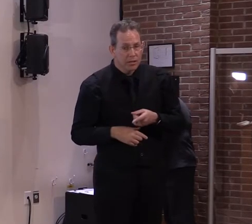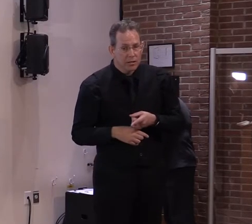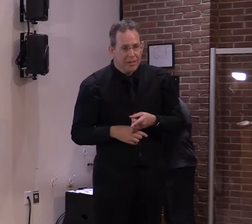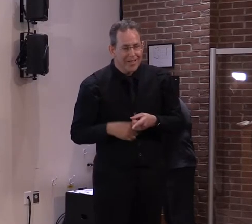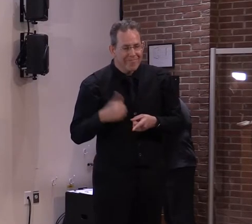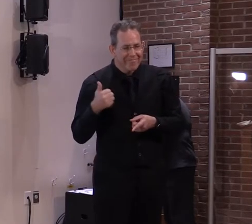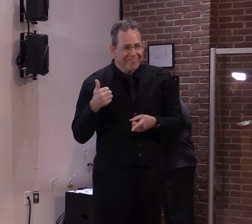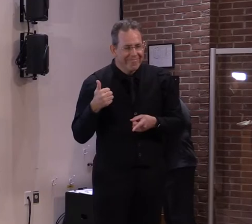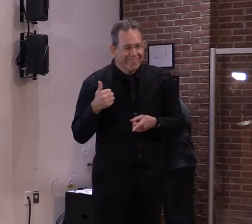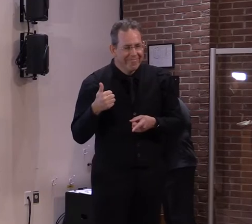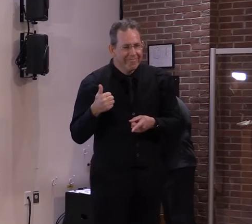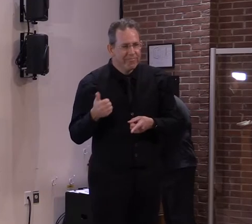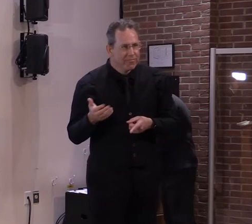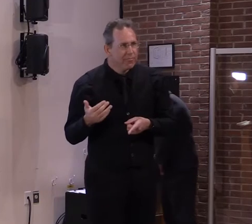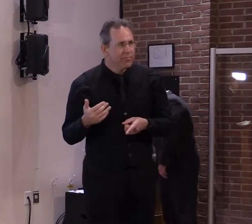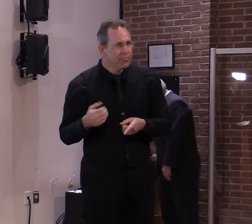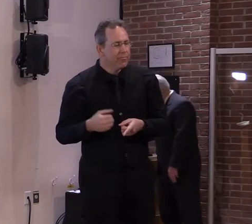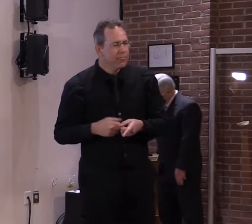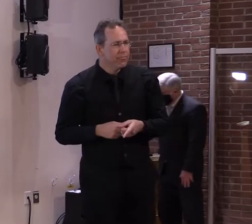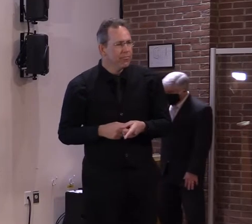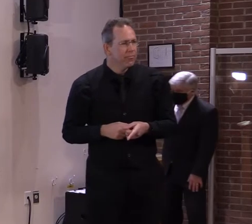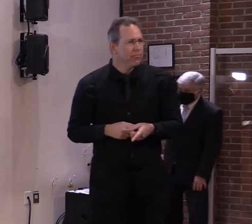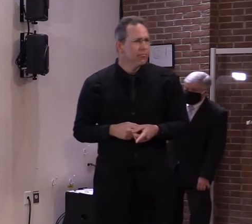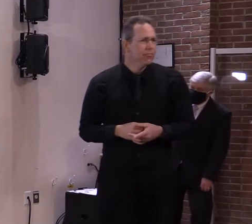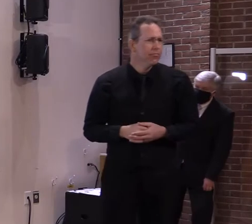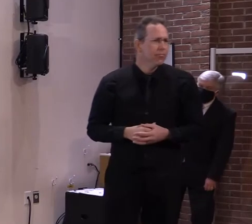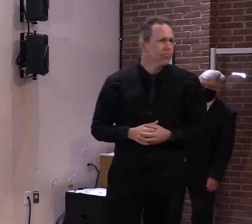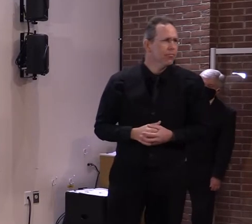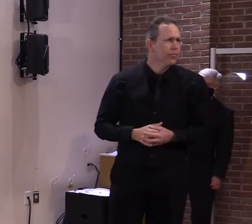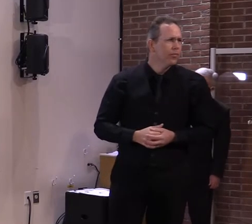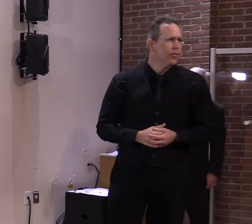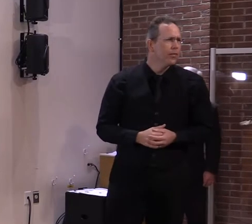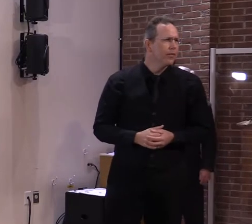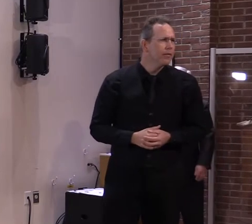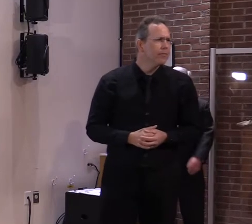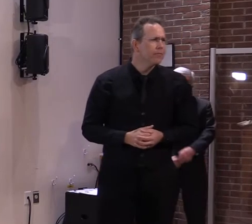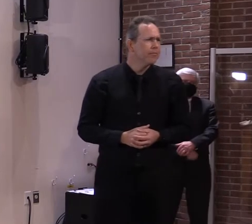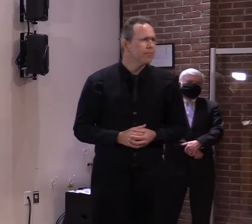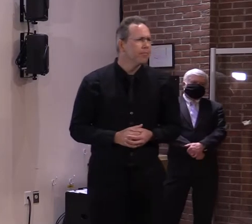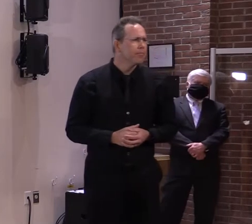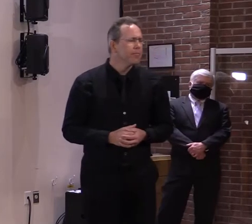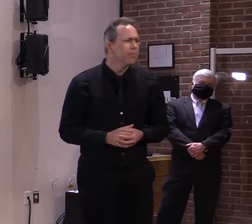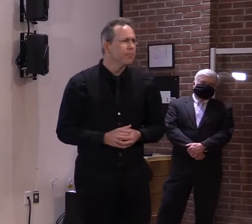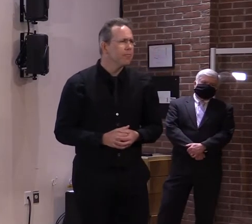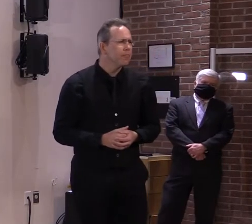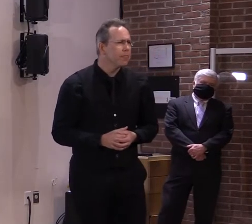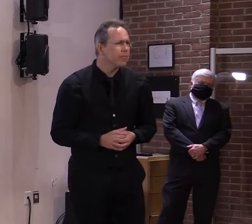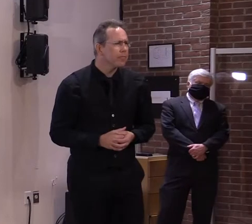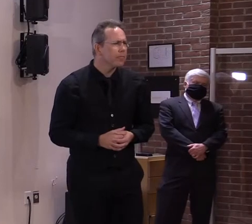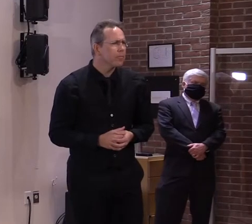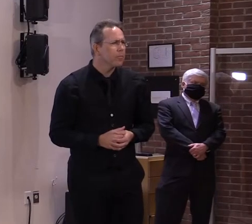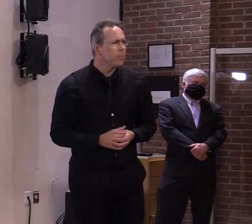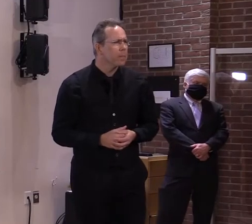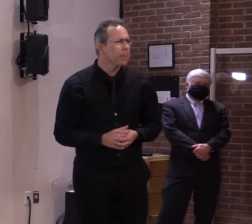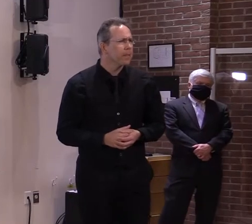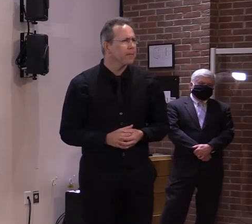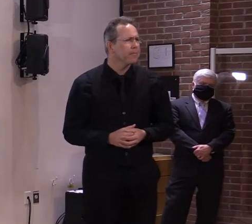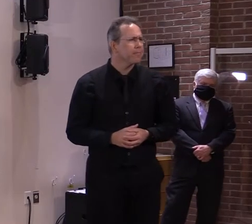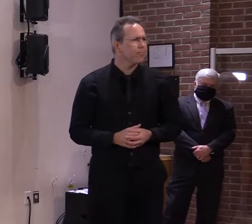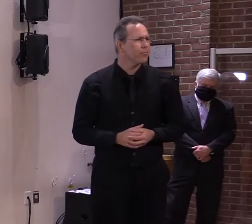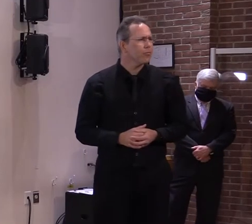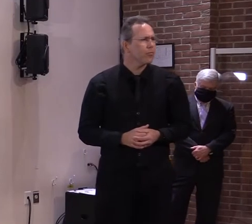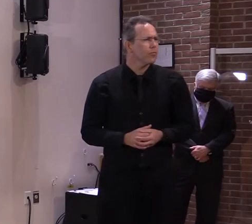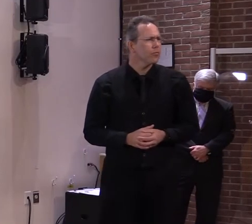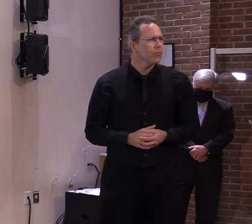Michael B.T. Digger? I have a question about the shift in the travel requirements. With people not being required to quarantine anymore, but getting